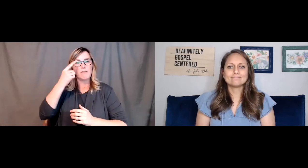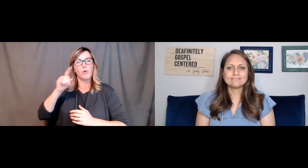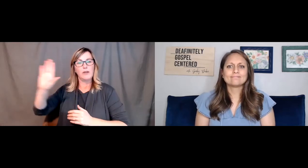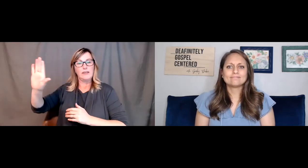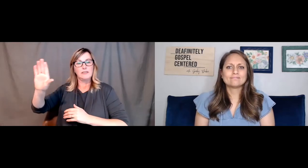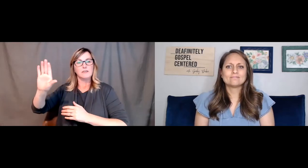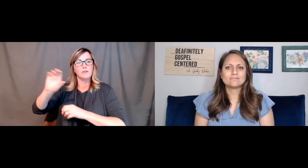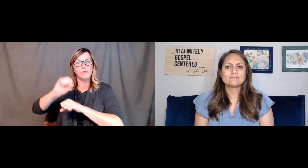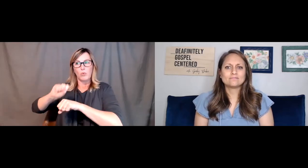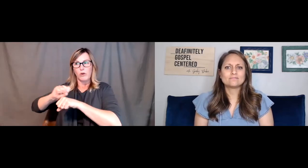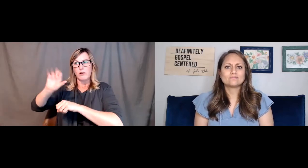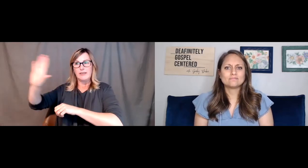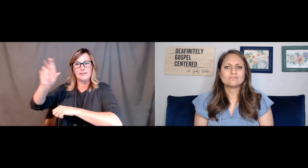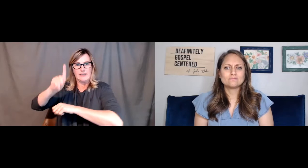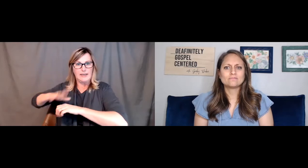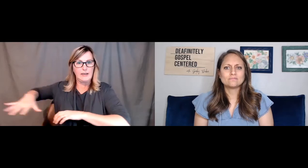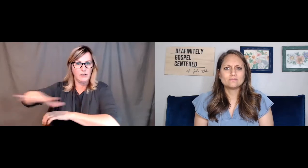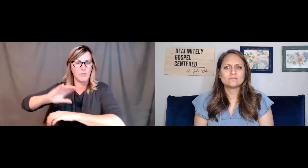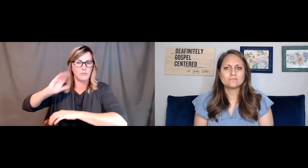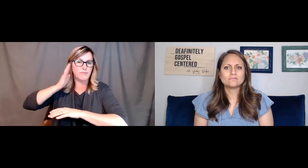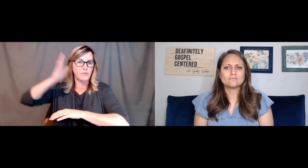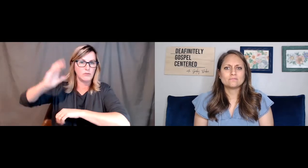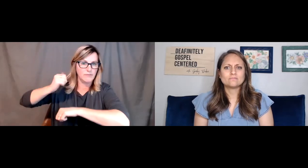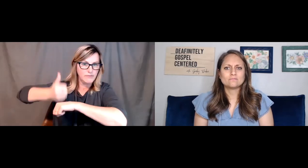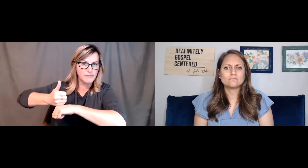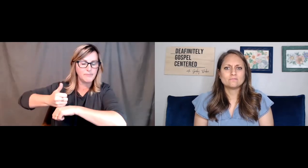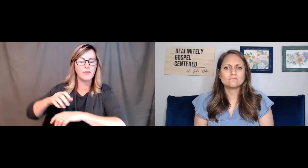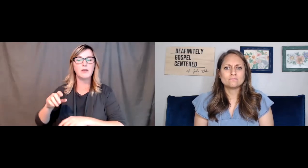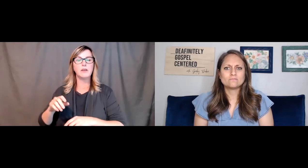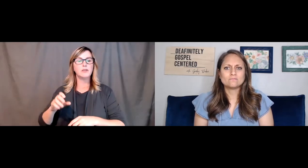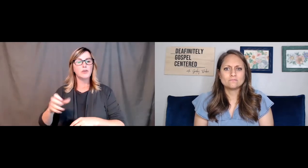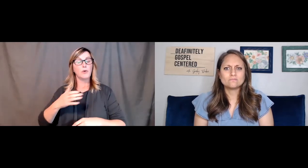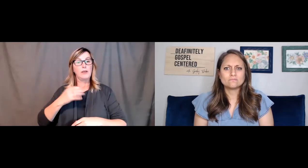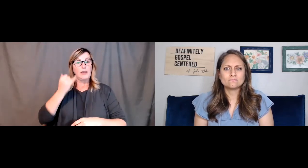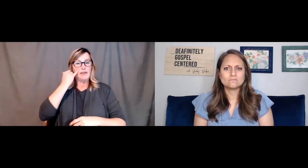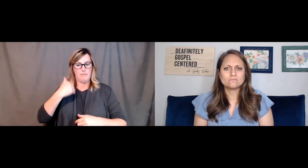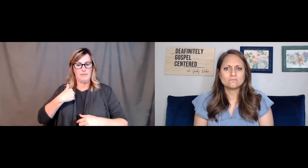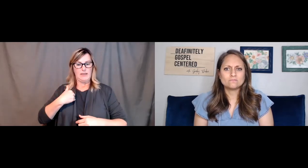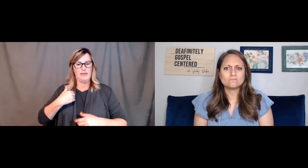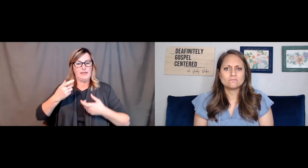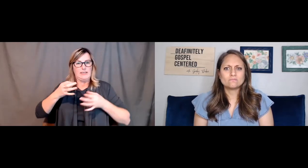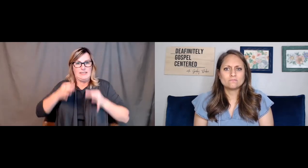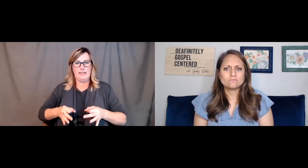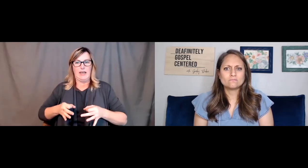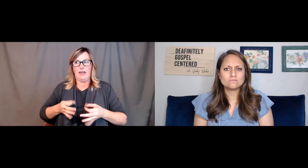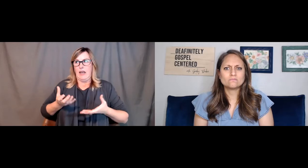coins. We can use those gifts for his kingdom.